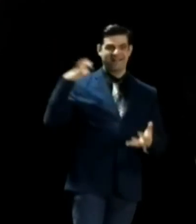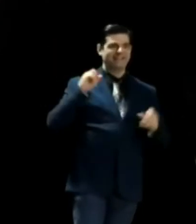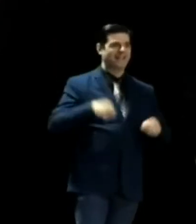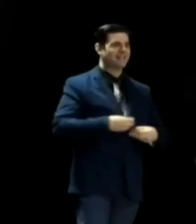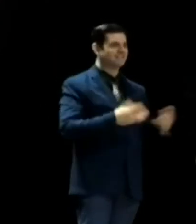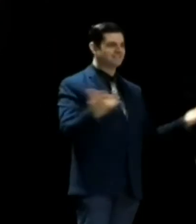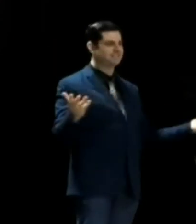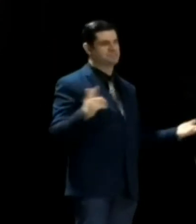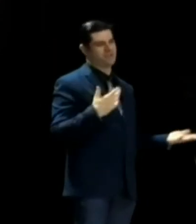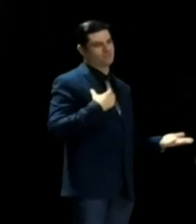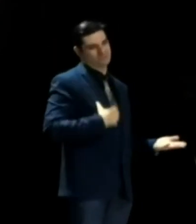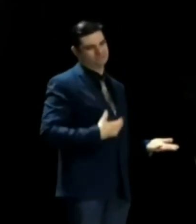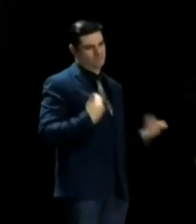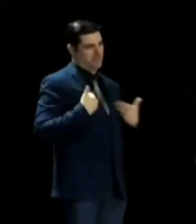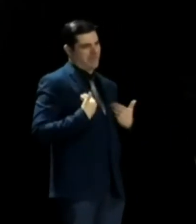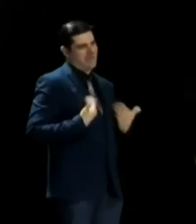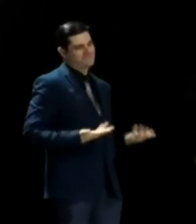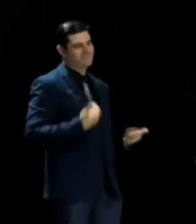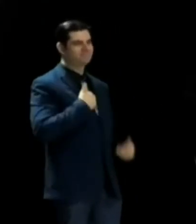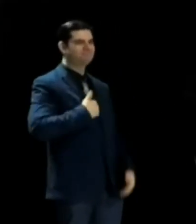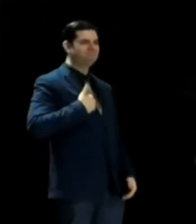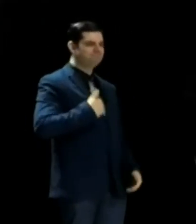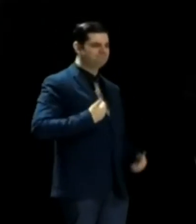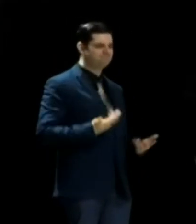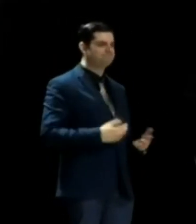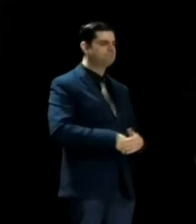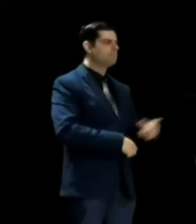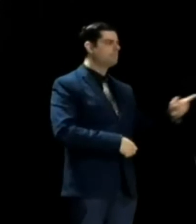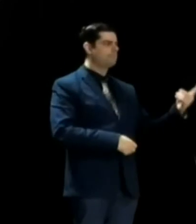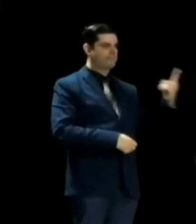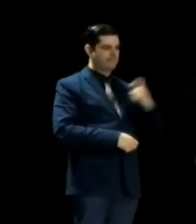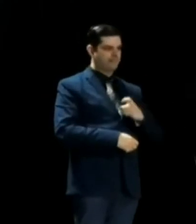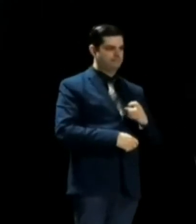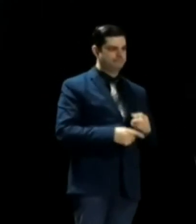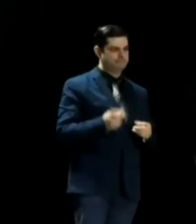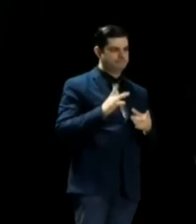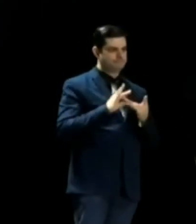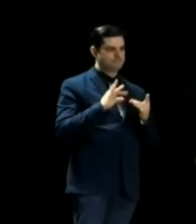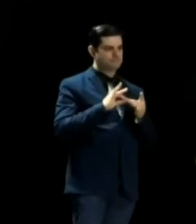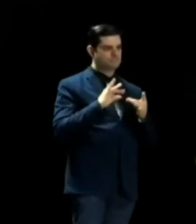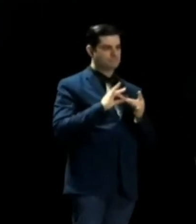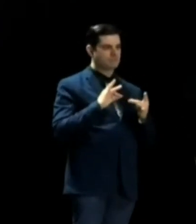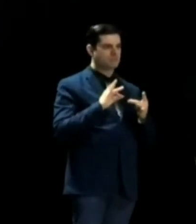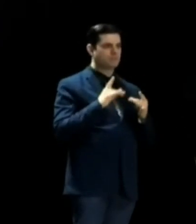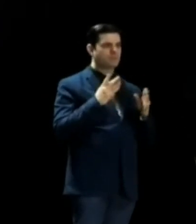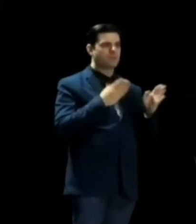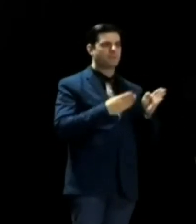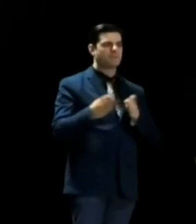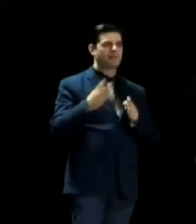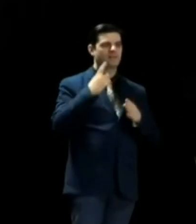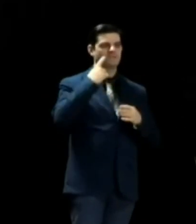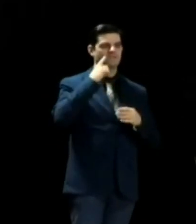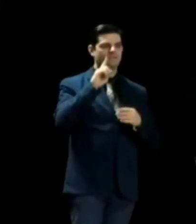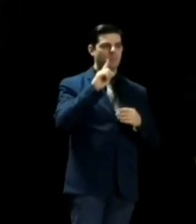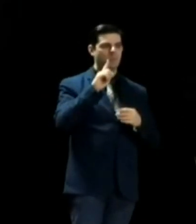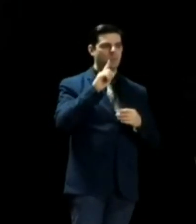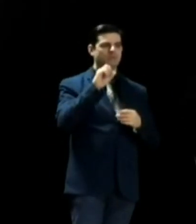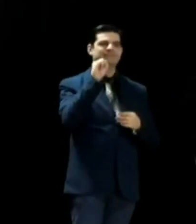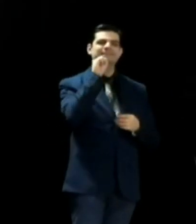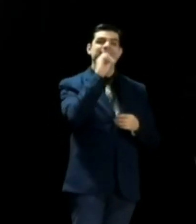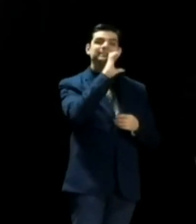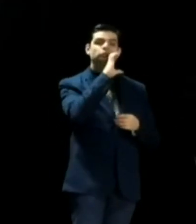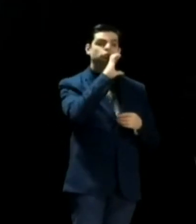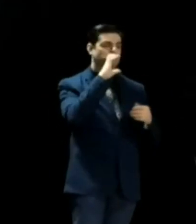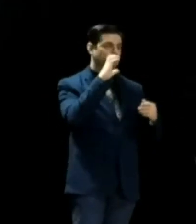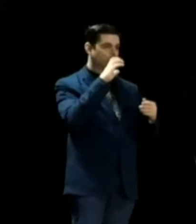masks. Ryan, can you talk a little bit more about your plan for testing people in senior residences? Yeah. Is